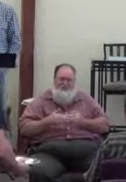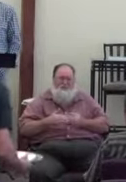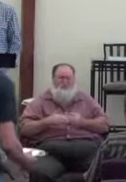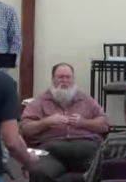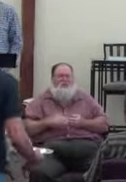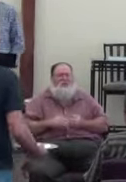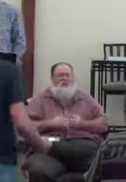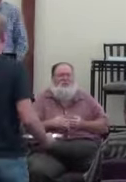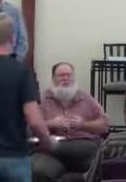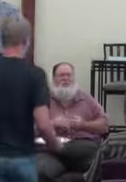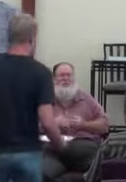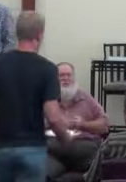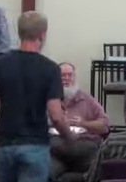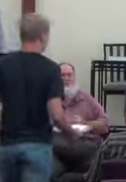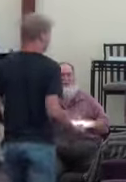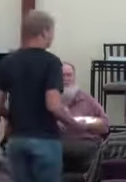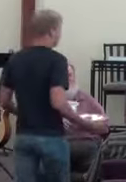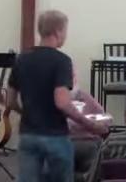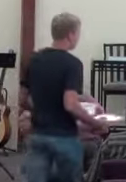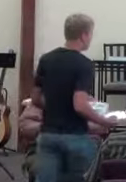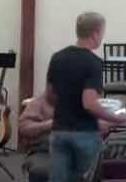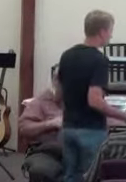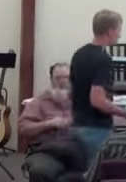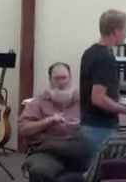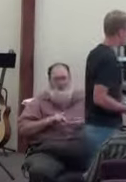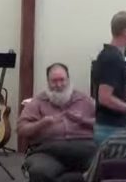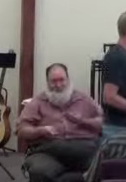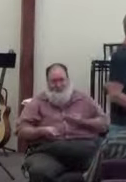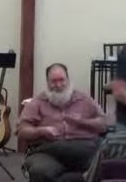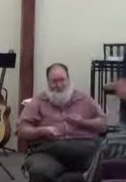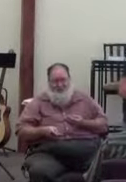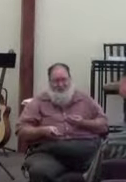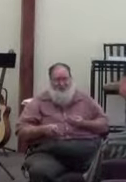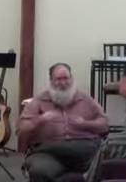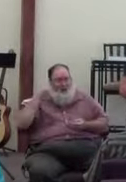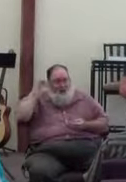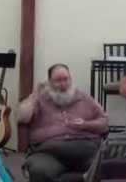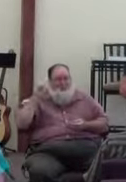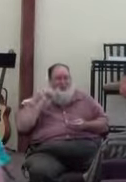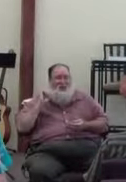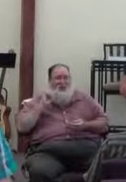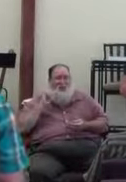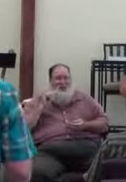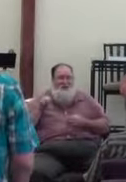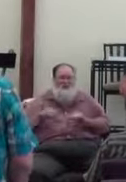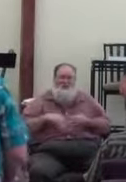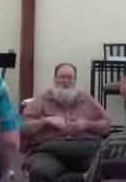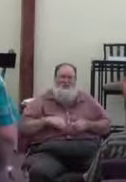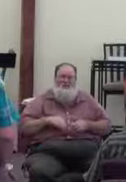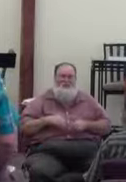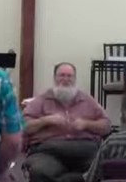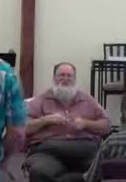Adam and Eve did one of the most unforgivable things that they could do, and it was to disobey God.